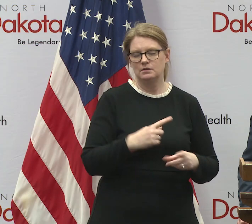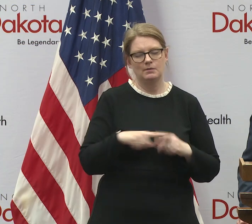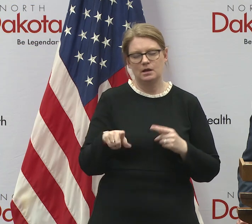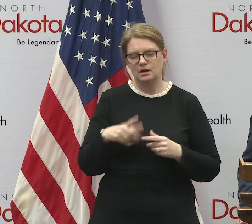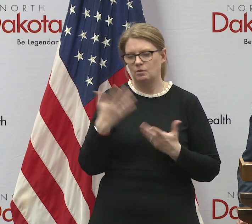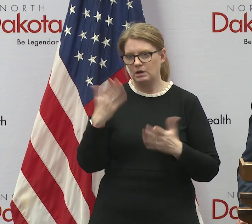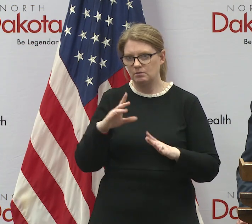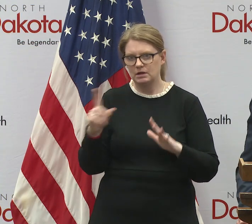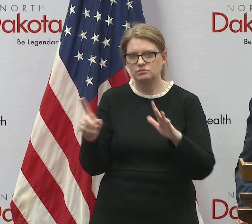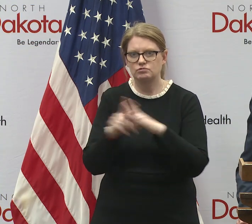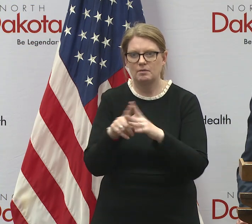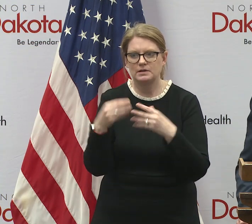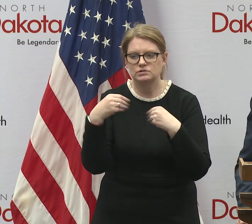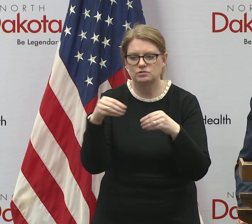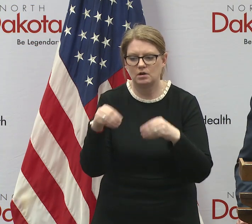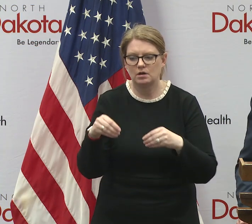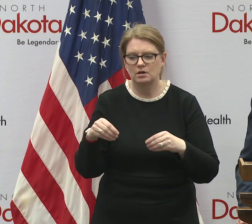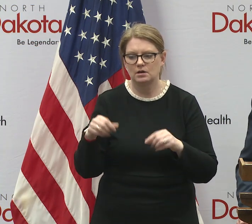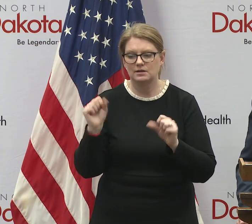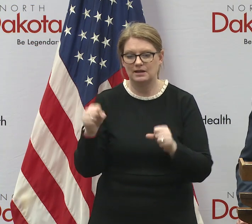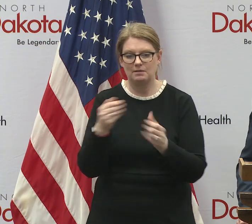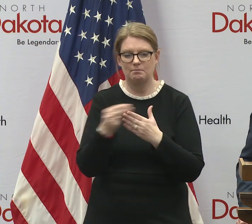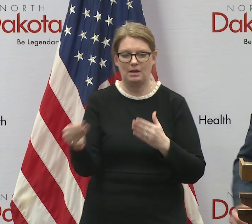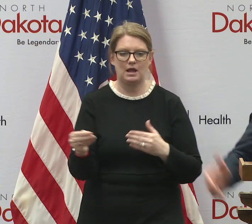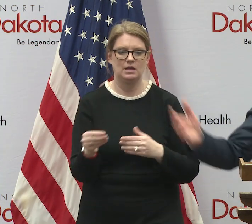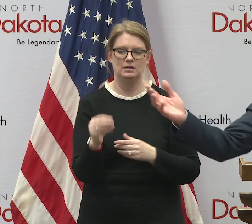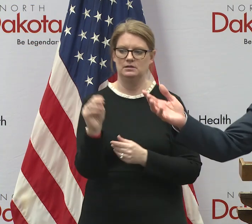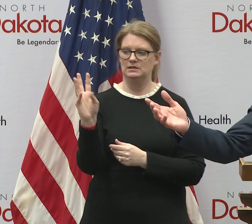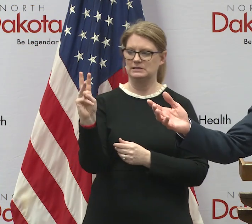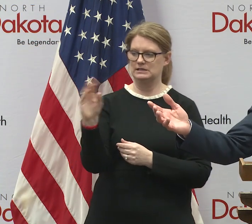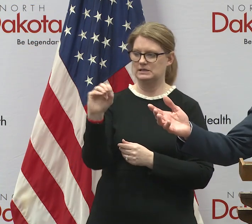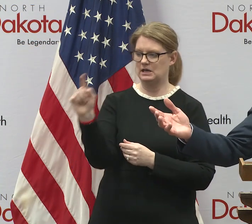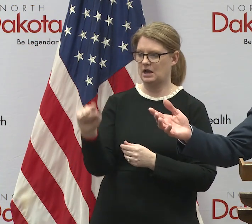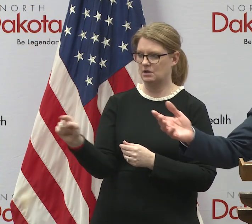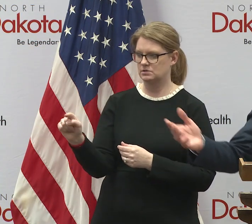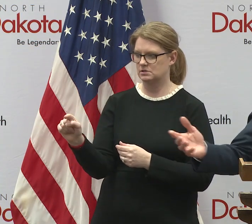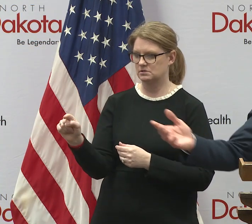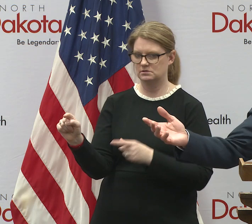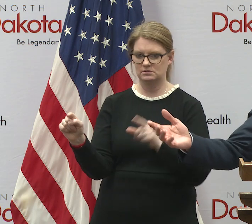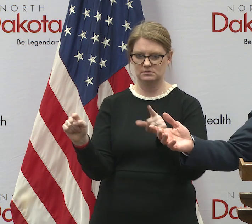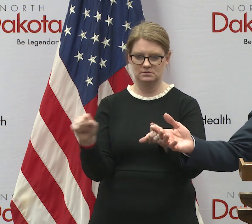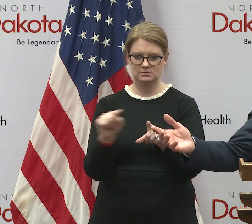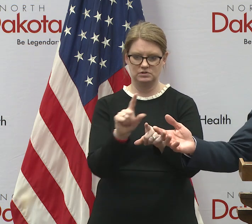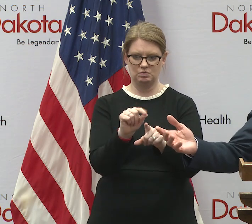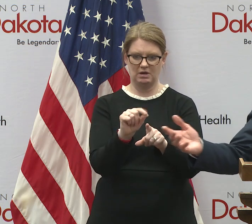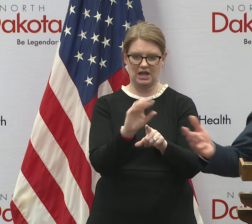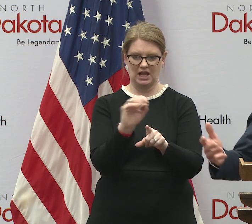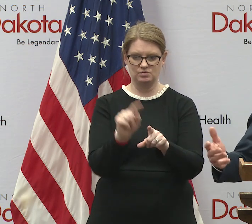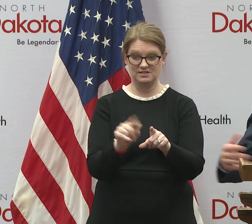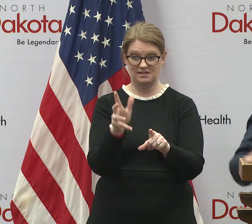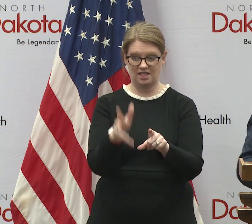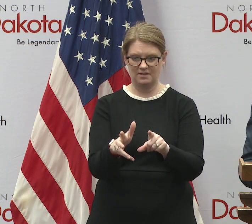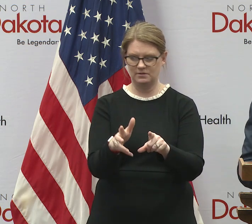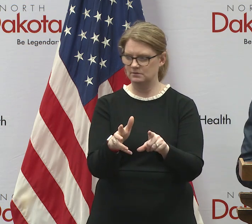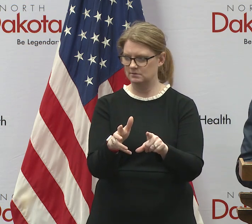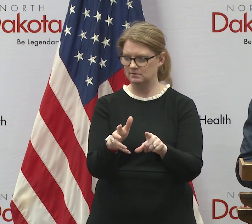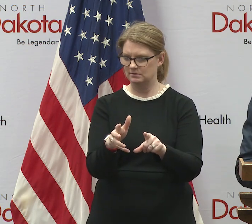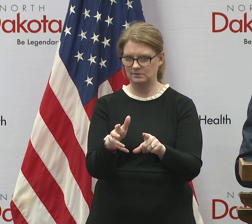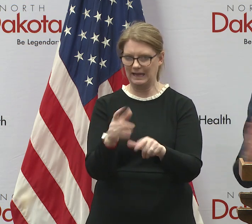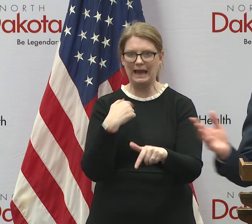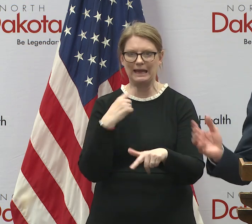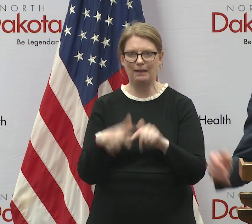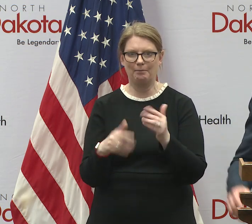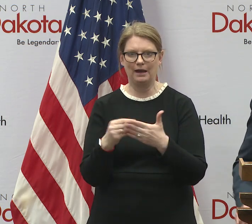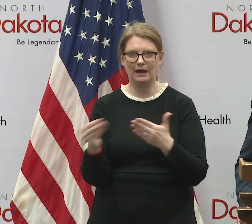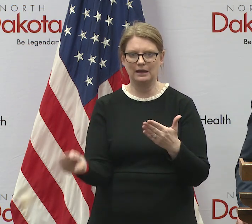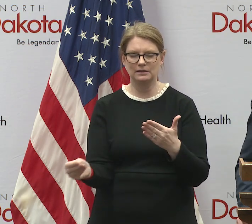store and finding out that they're eligible to buy, 16 ounces and the only thing that's left is 20, but they can't buy it. And so again, we're talking